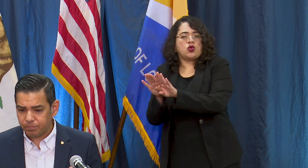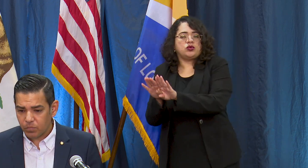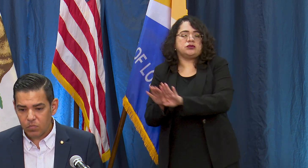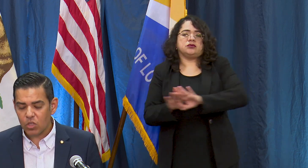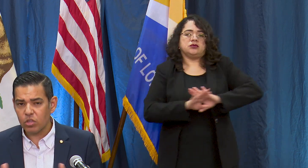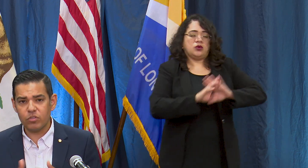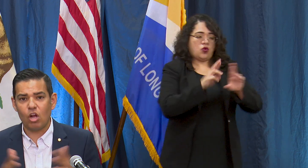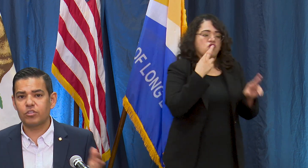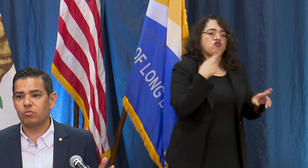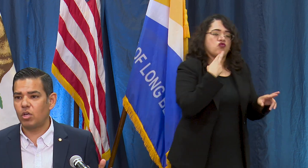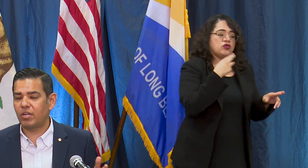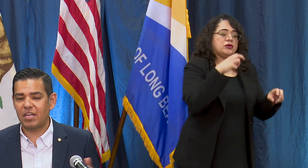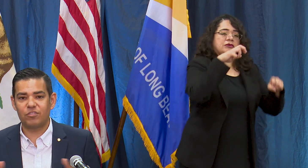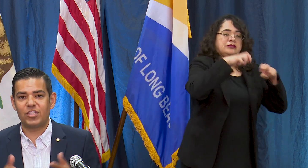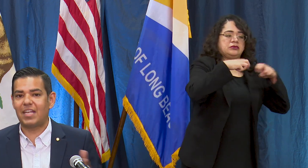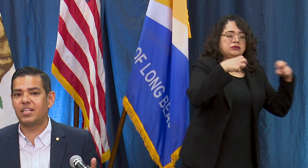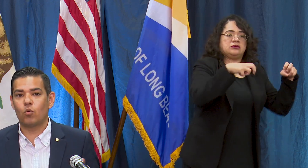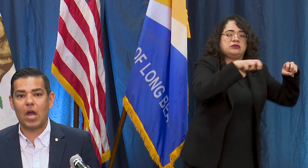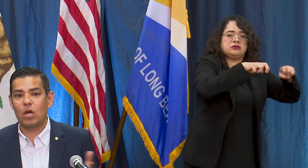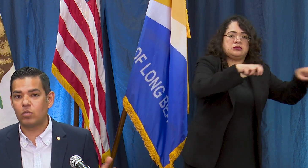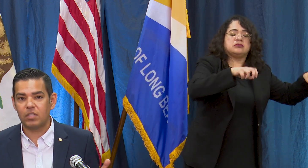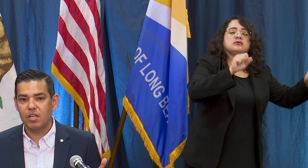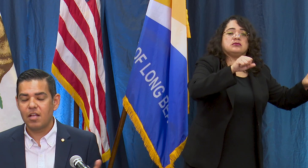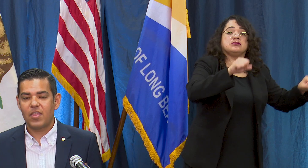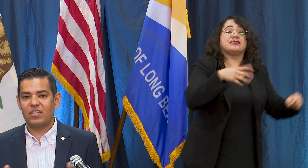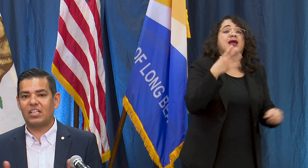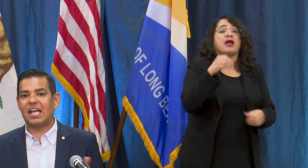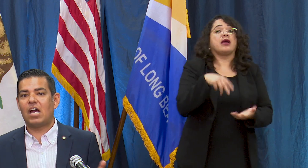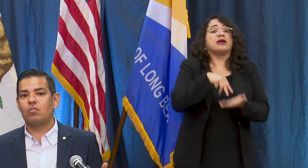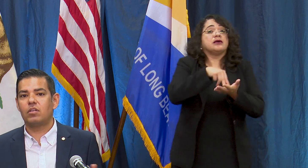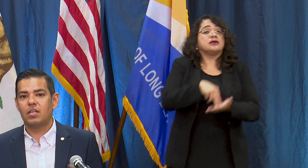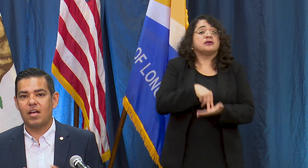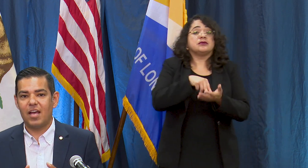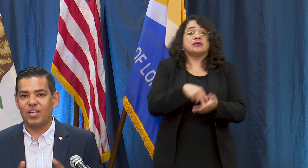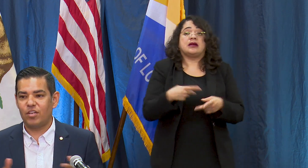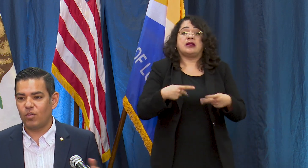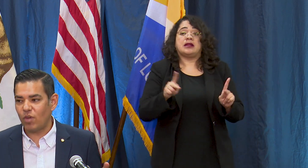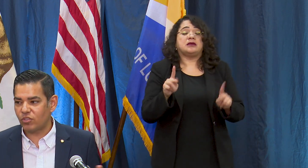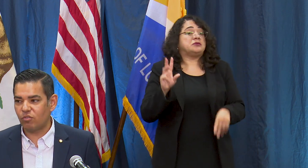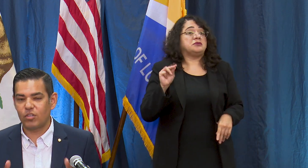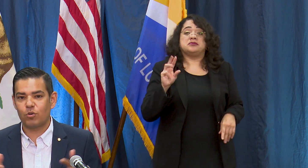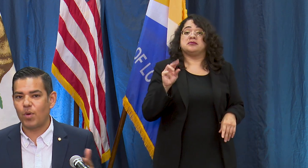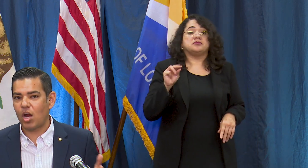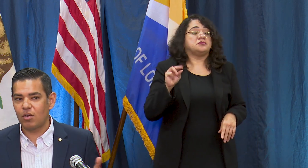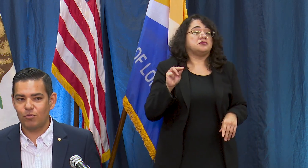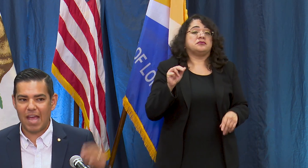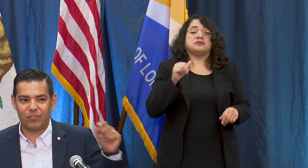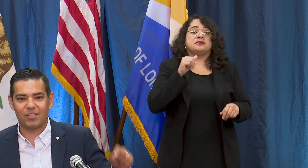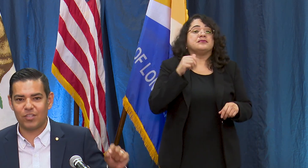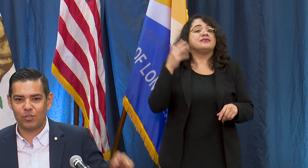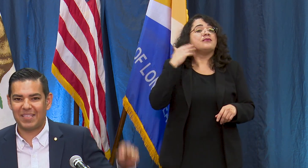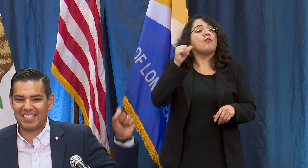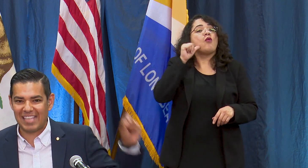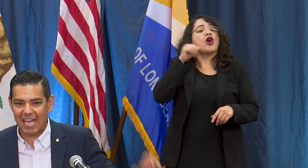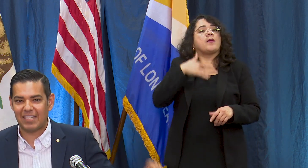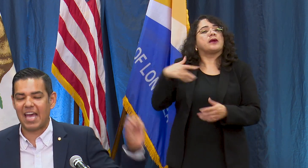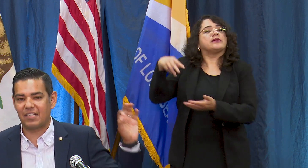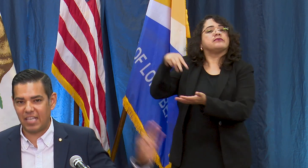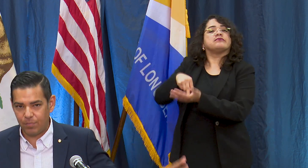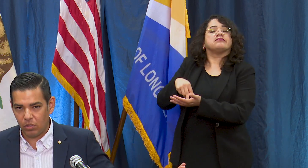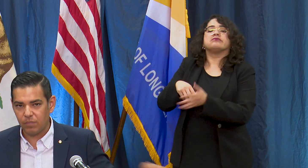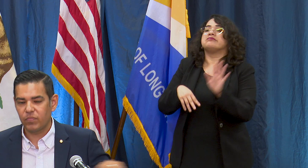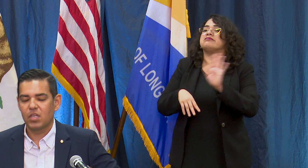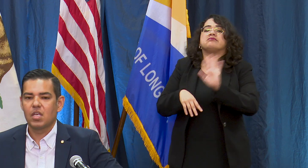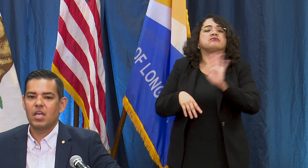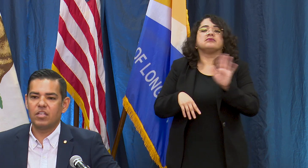everything, there's also no kind of standing around that is allowed in restaurants or bars. You have to essentially be sat at